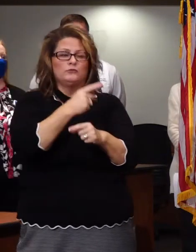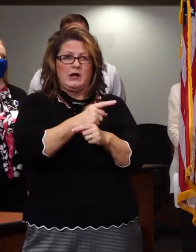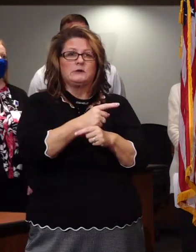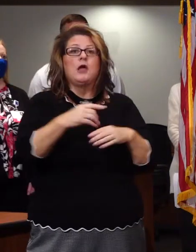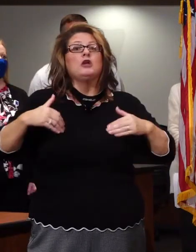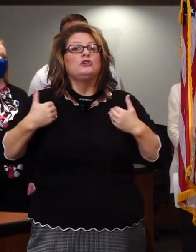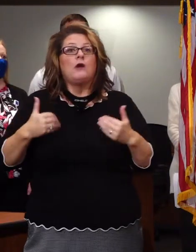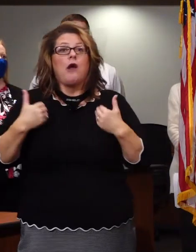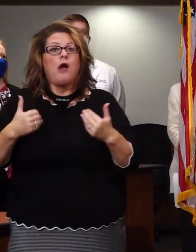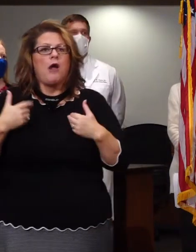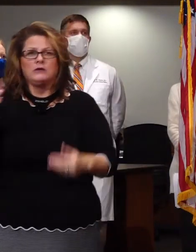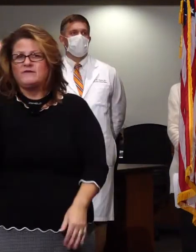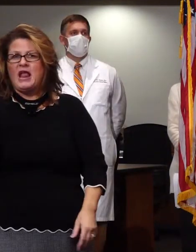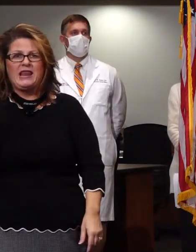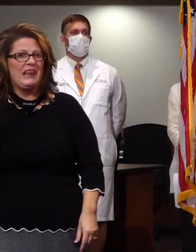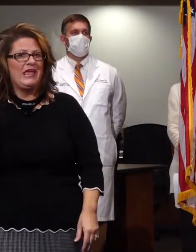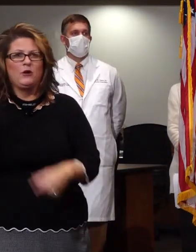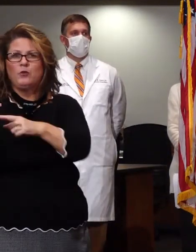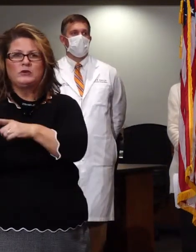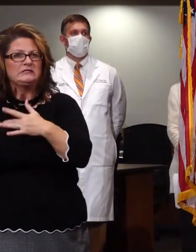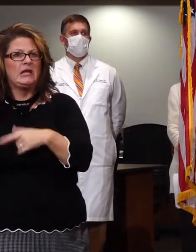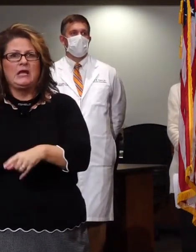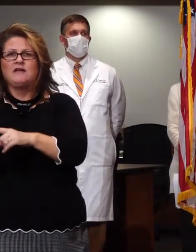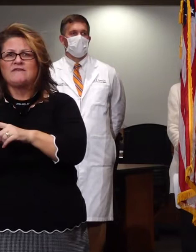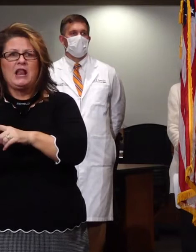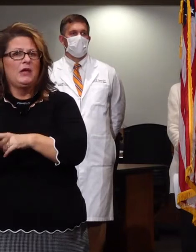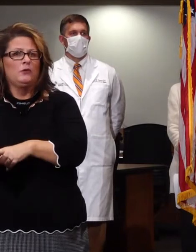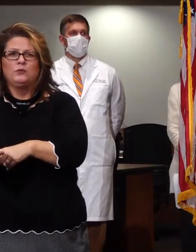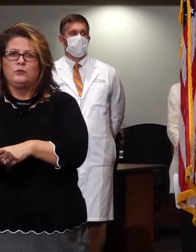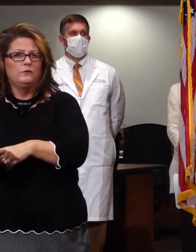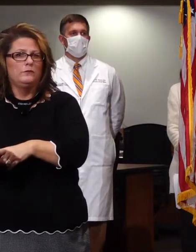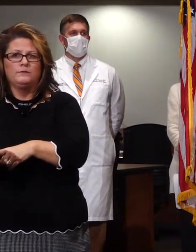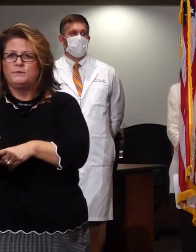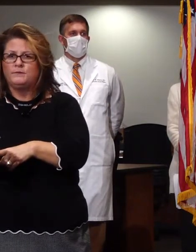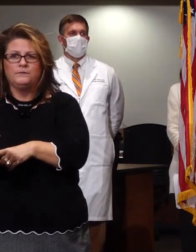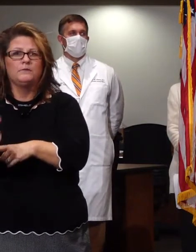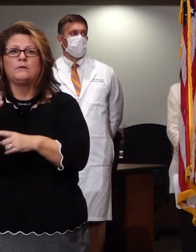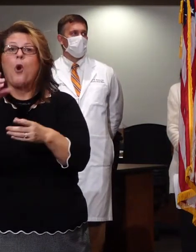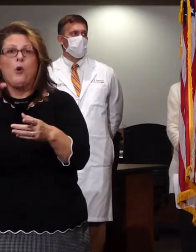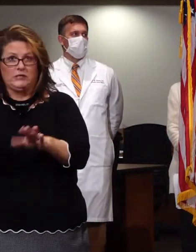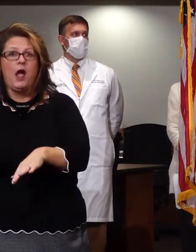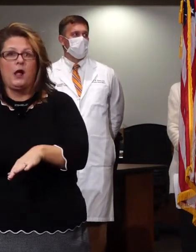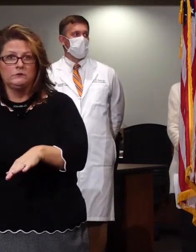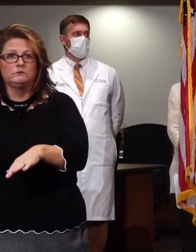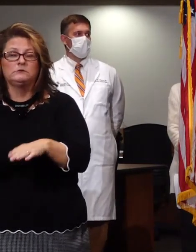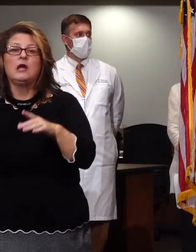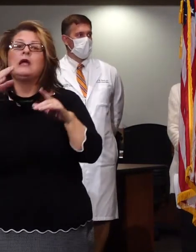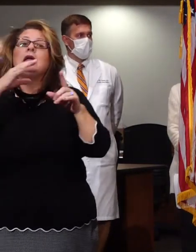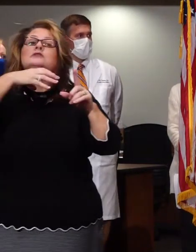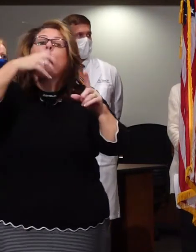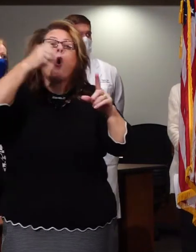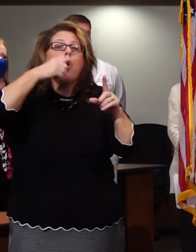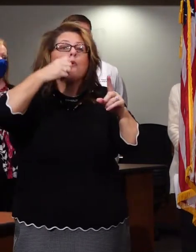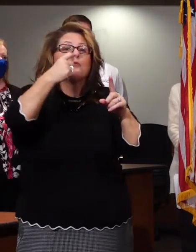not the ones that are getting very, very sick and dying. So it's the older people and the